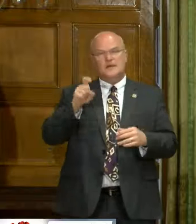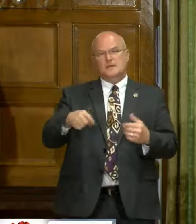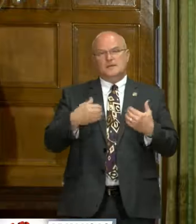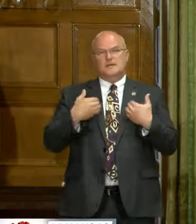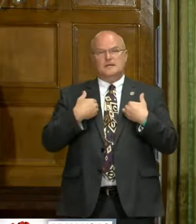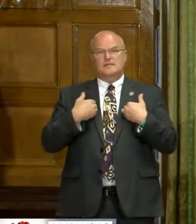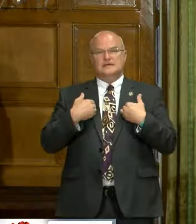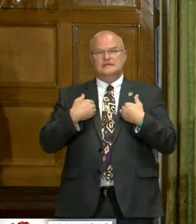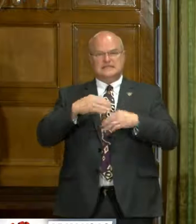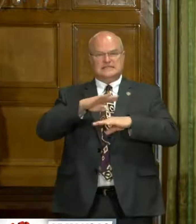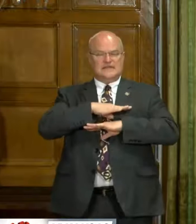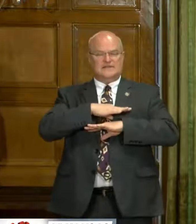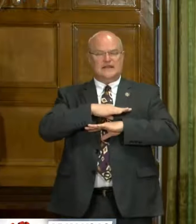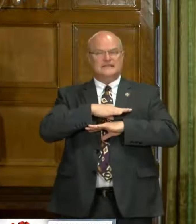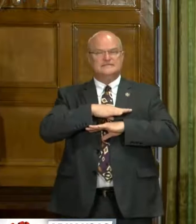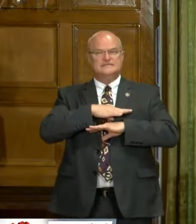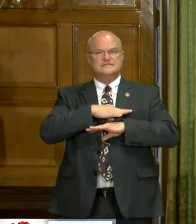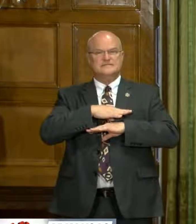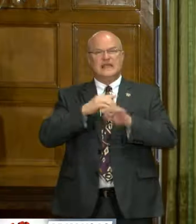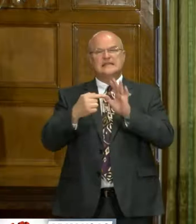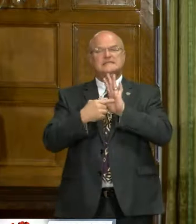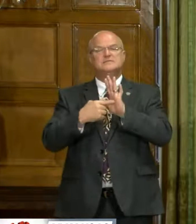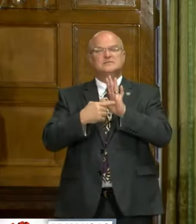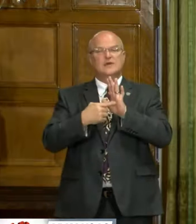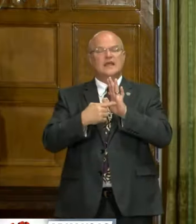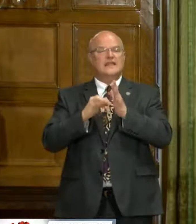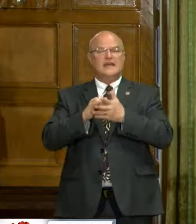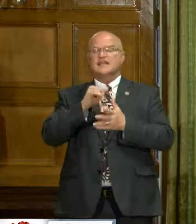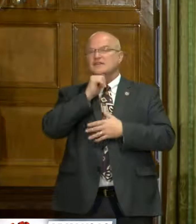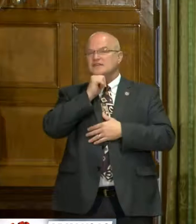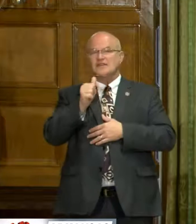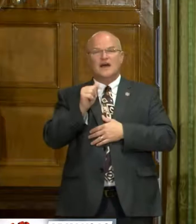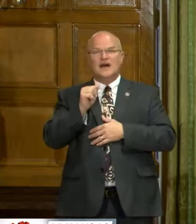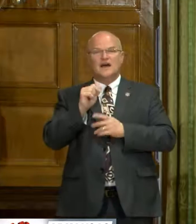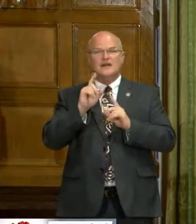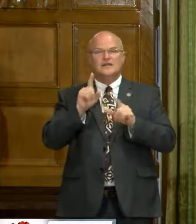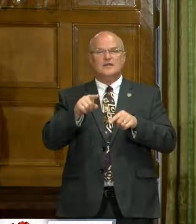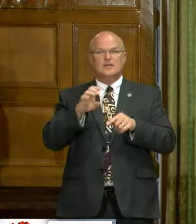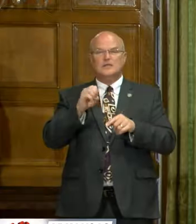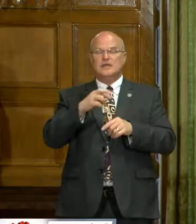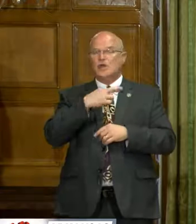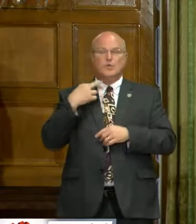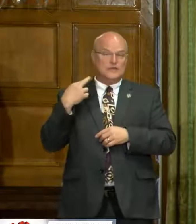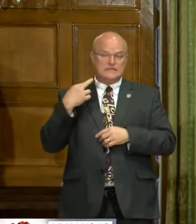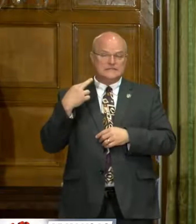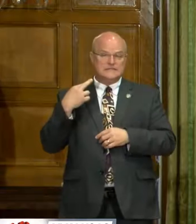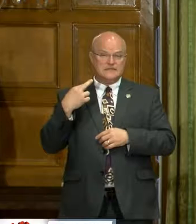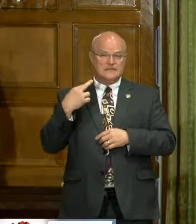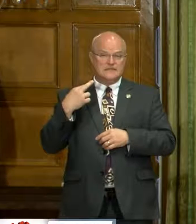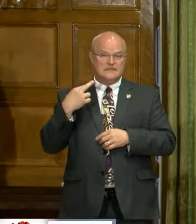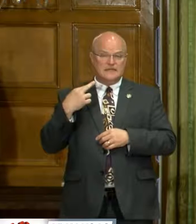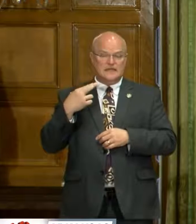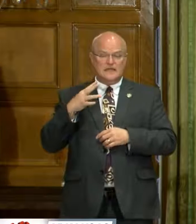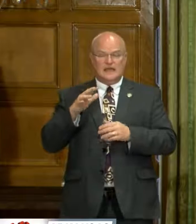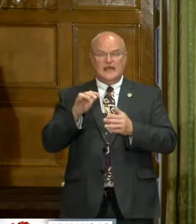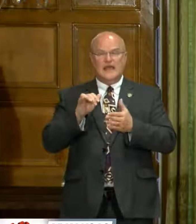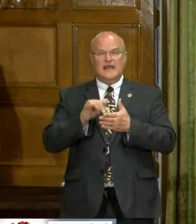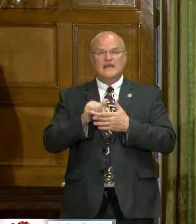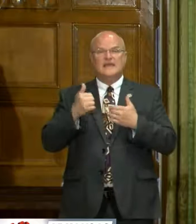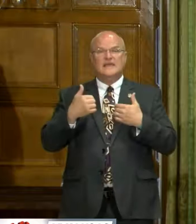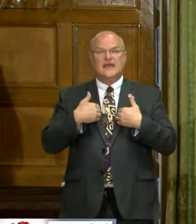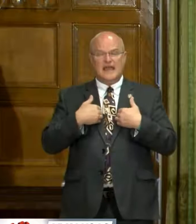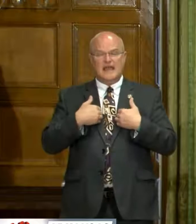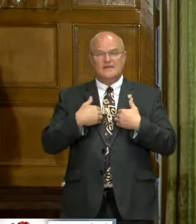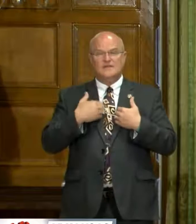have to they have to demonstrate that they're not going to be a risk and that they've